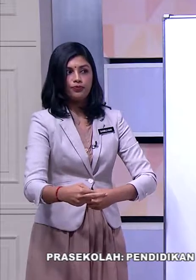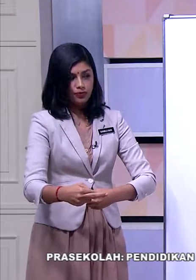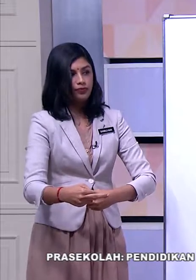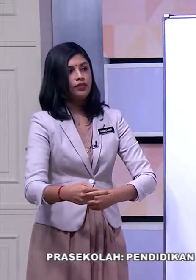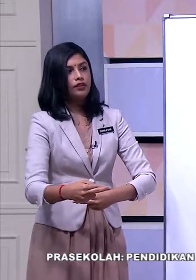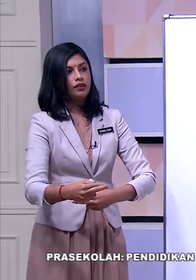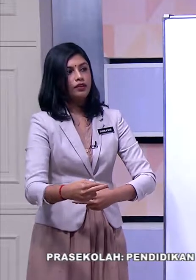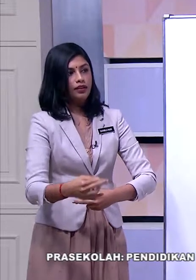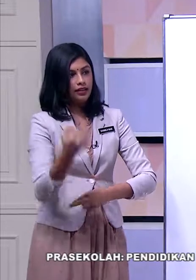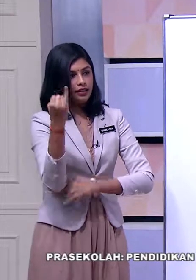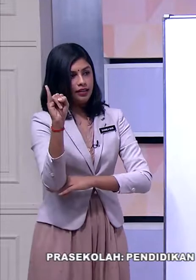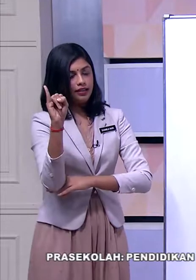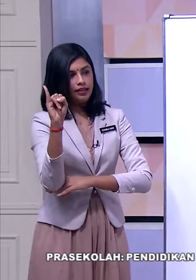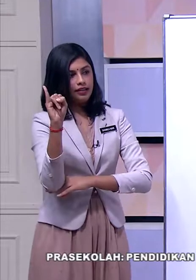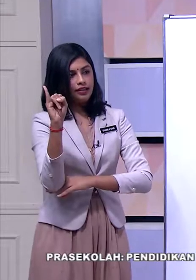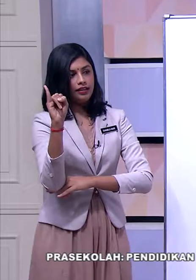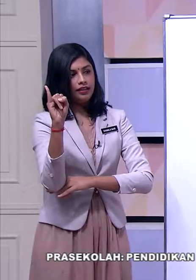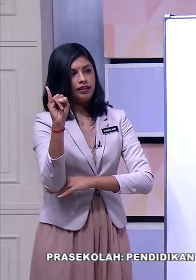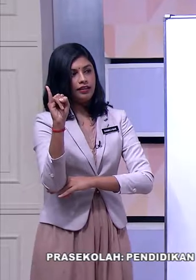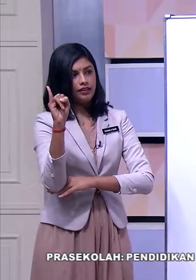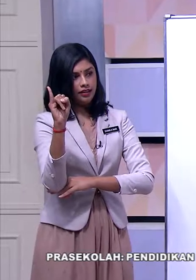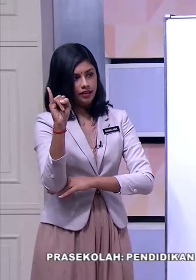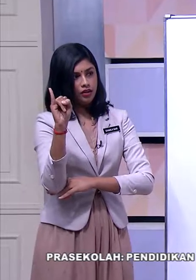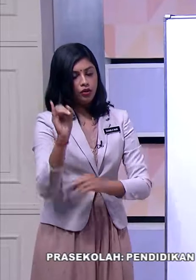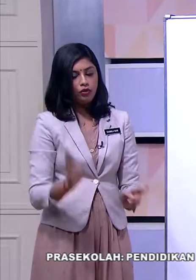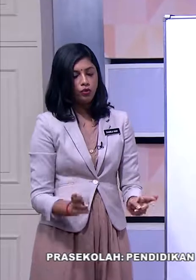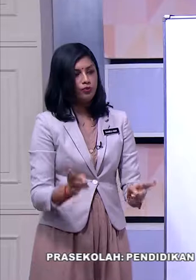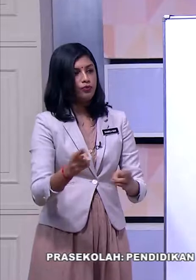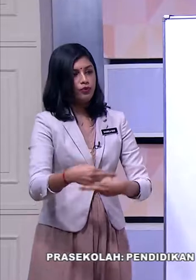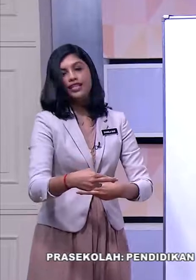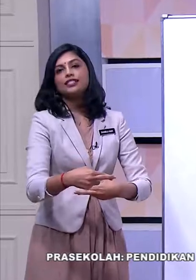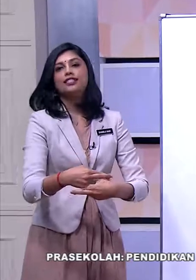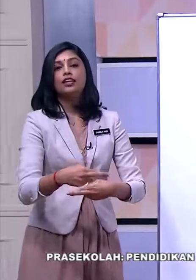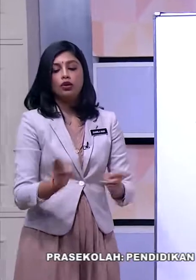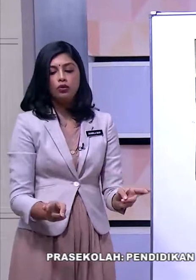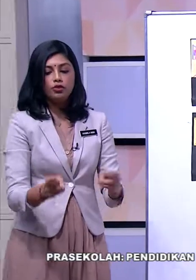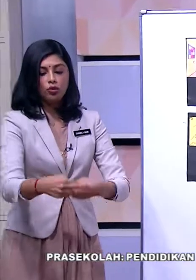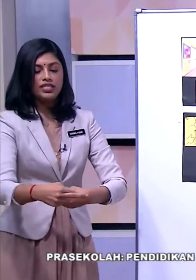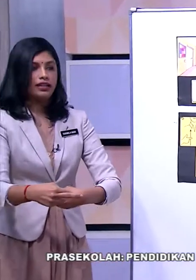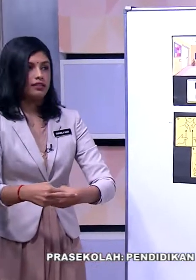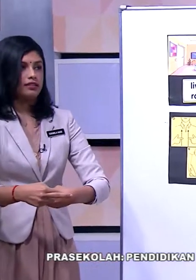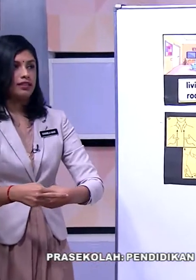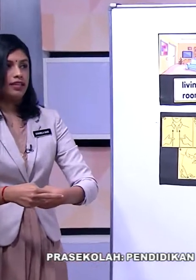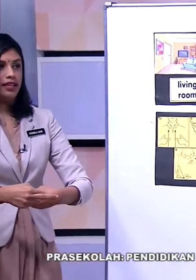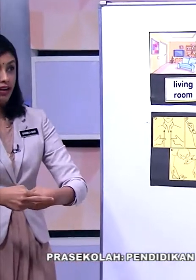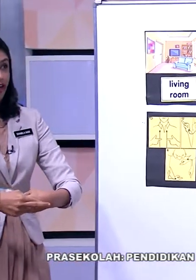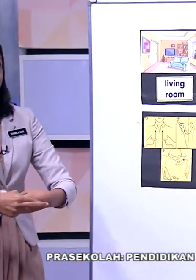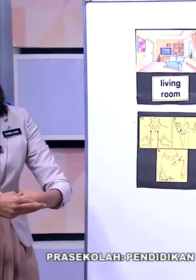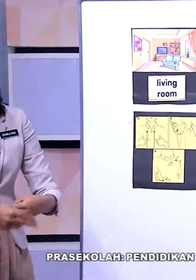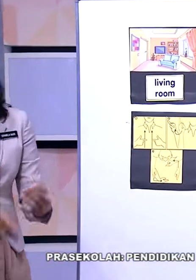Living. Okay. Living. Room. Room. Yes. Room is always like this. Room. Okay. Okay. And the